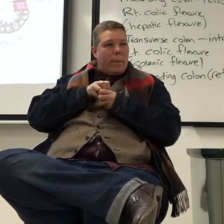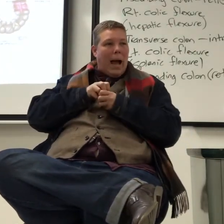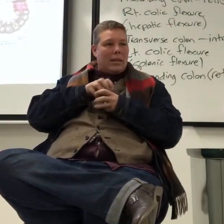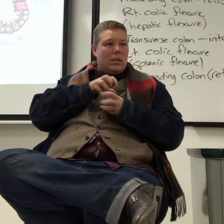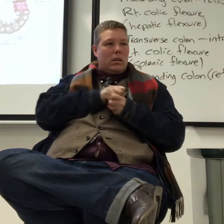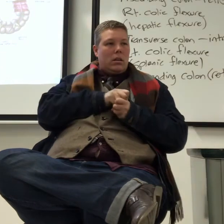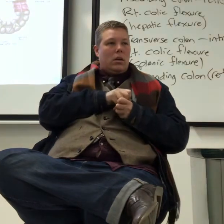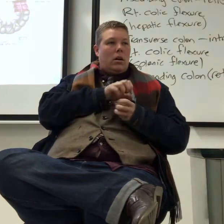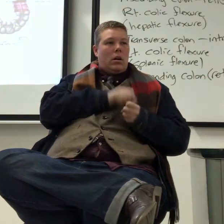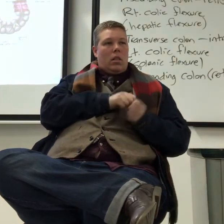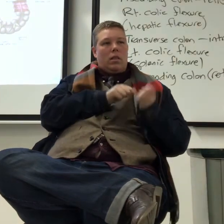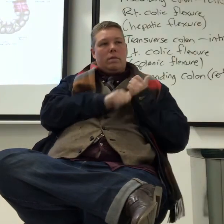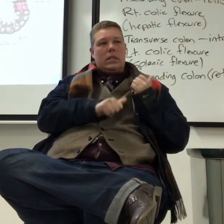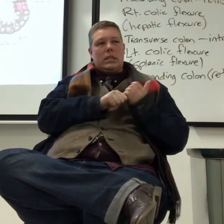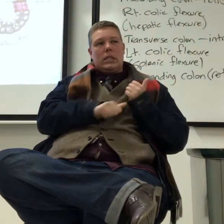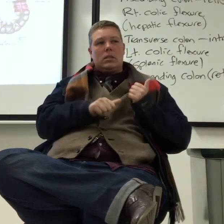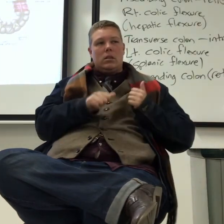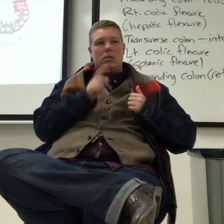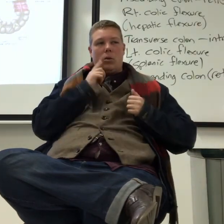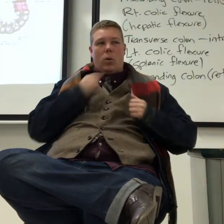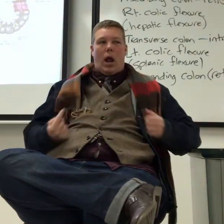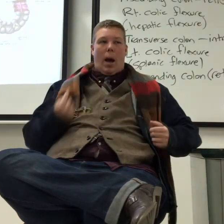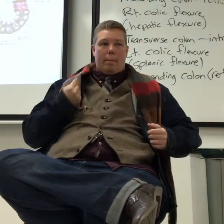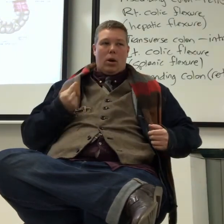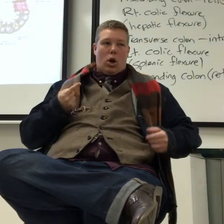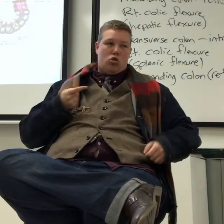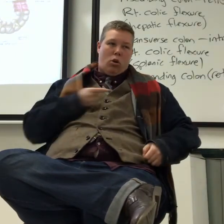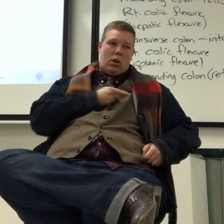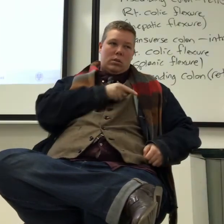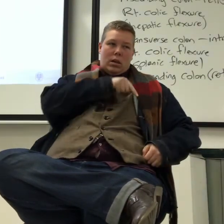Going up, across, and down, basically.